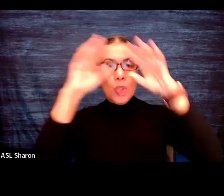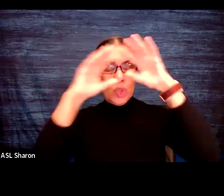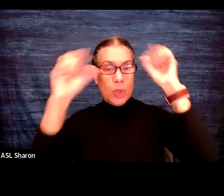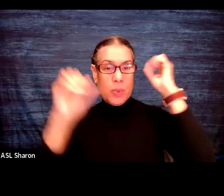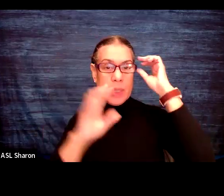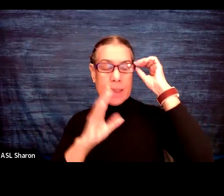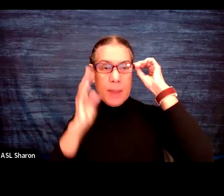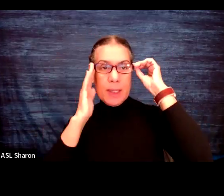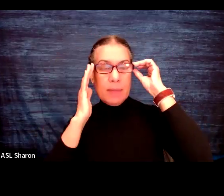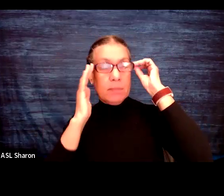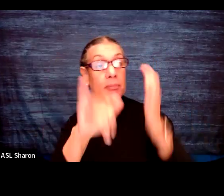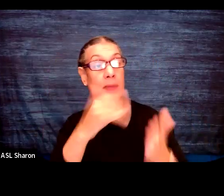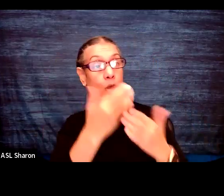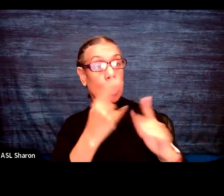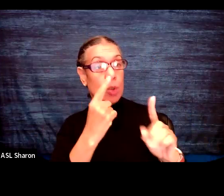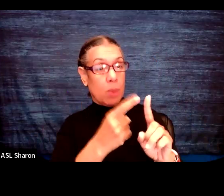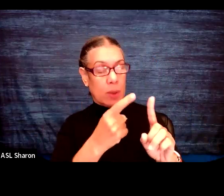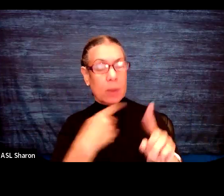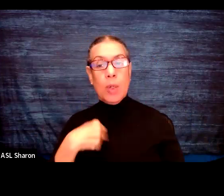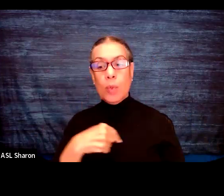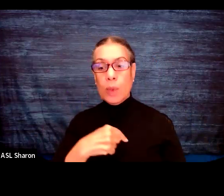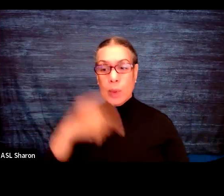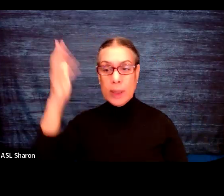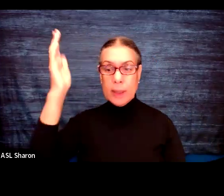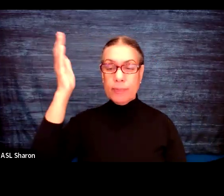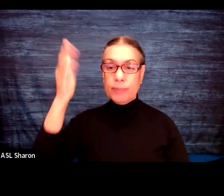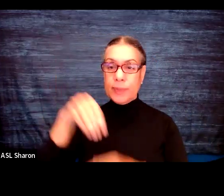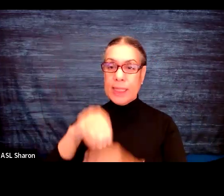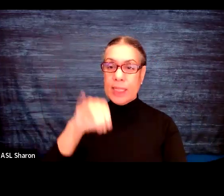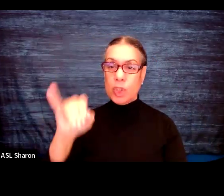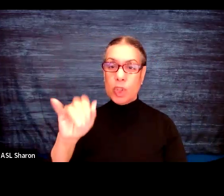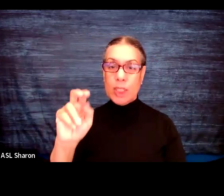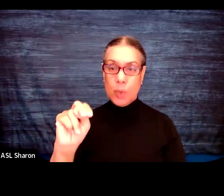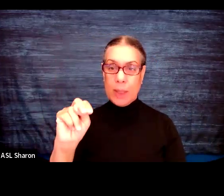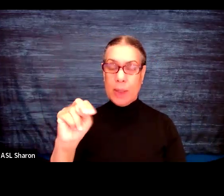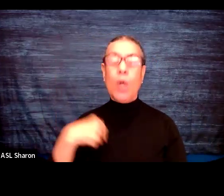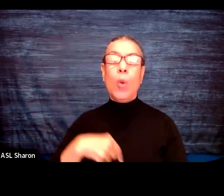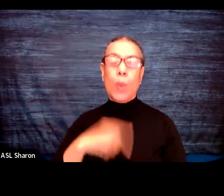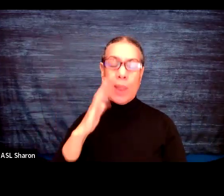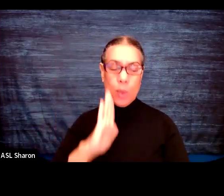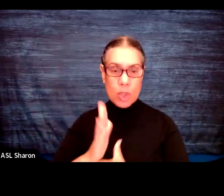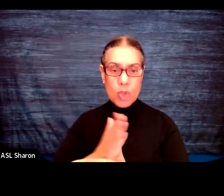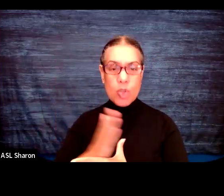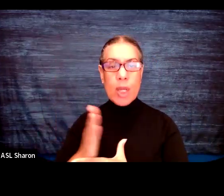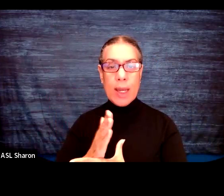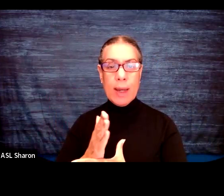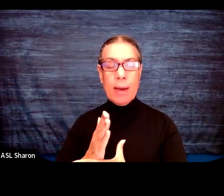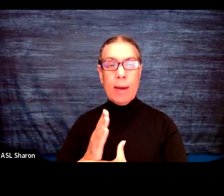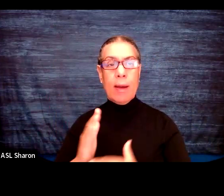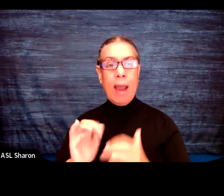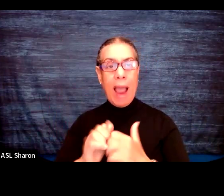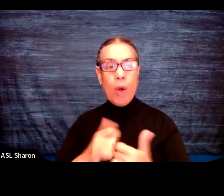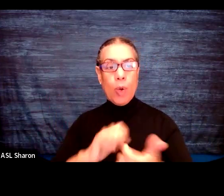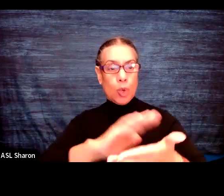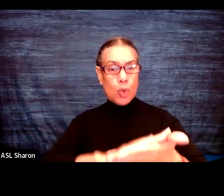that when we are doing our presentations in January, we can also share, how we're partnering